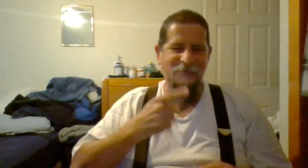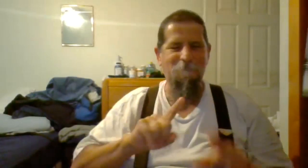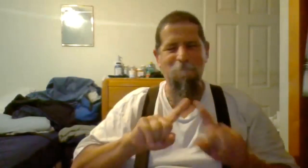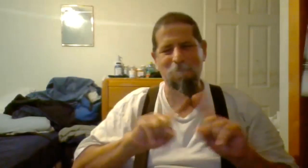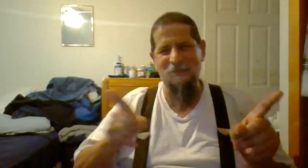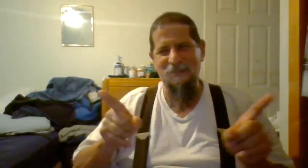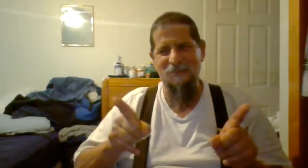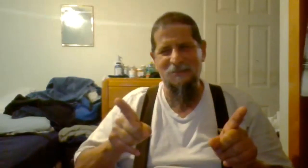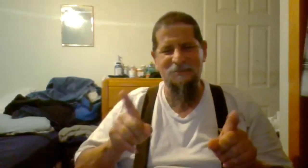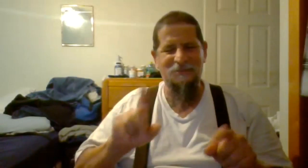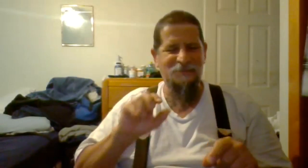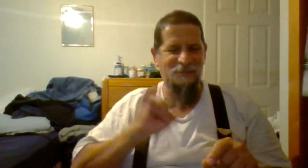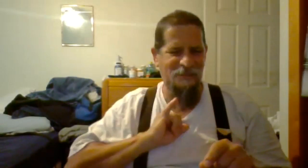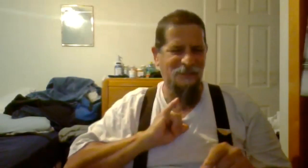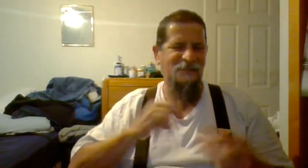I really don't know what to say, but